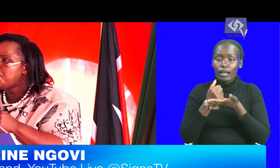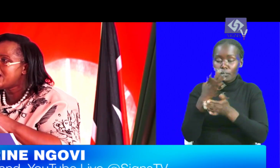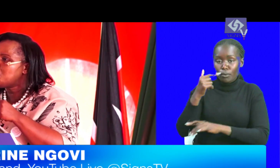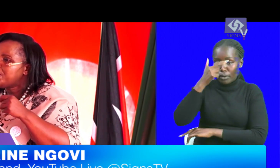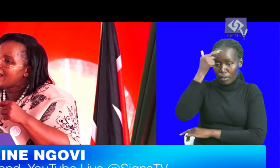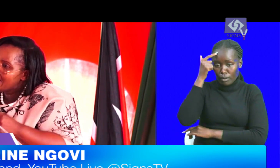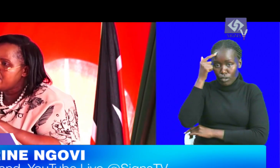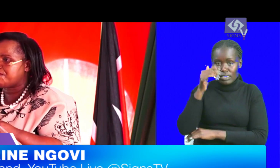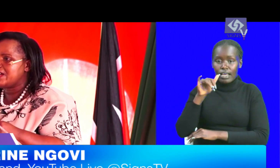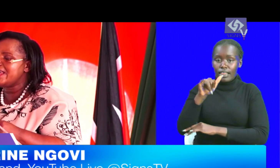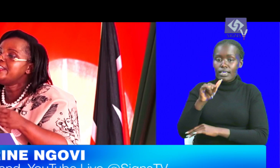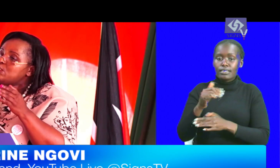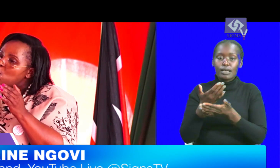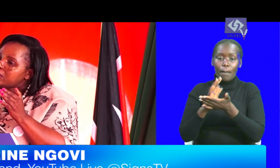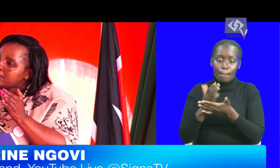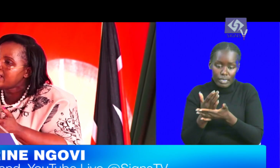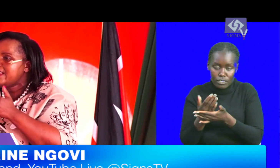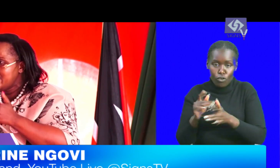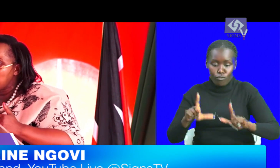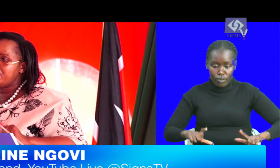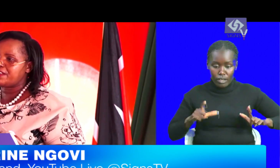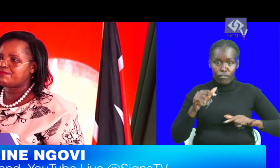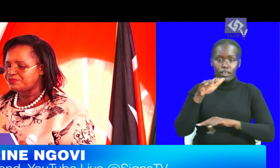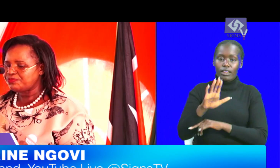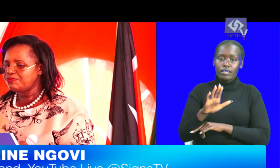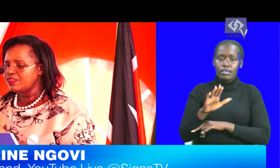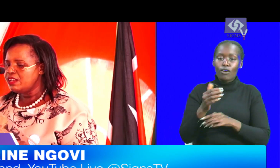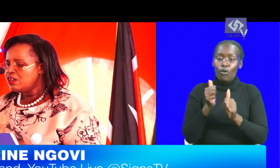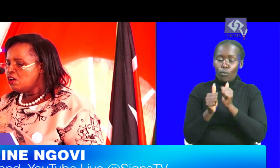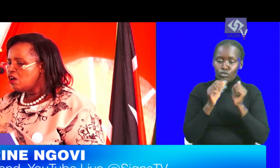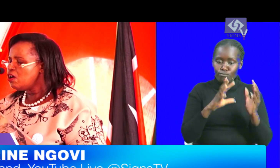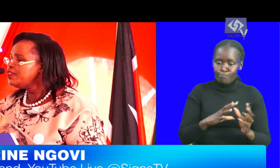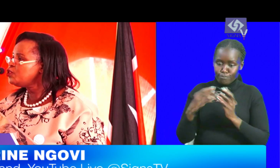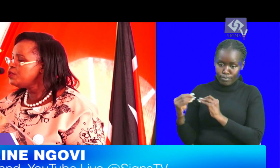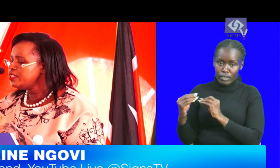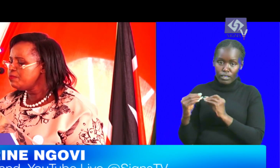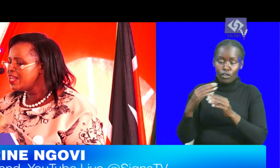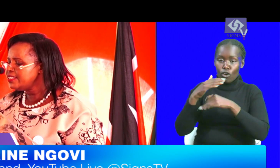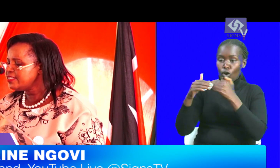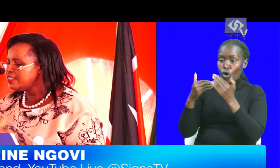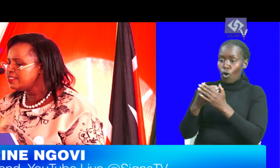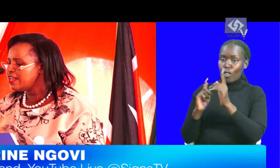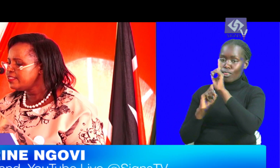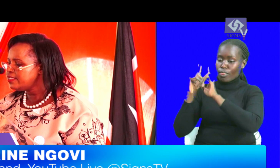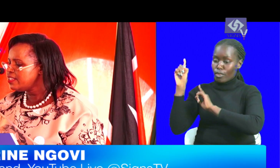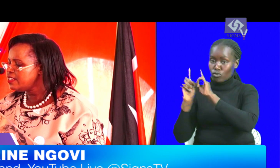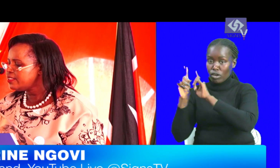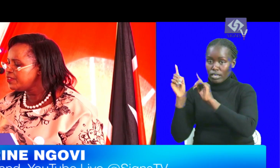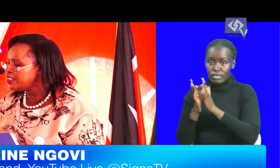part of their life and it was taken away. All the tourism licensing services